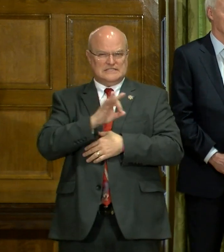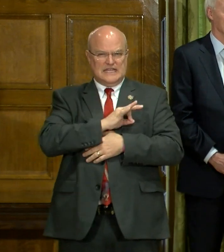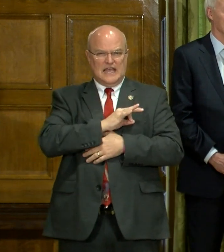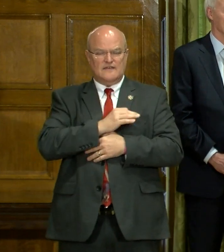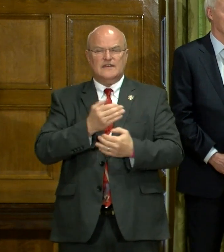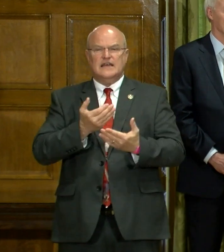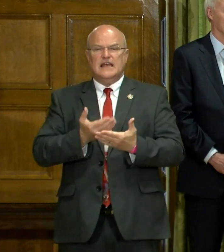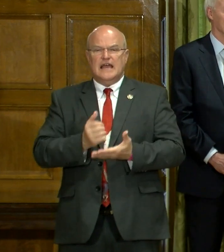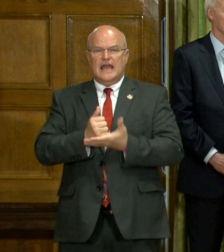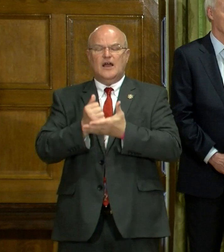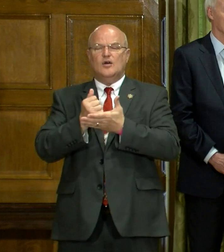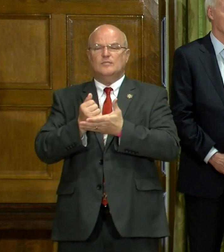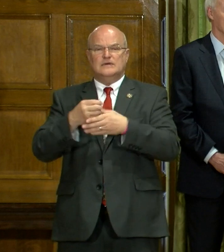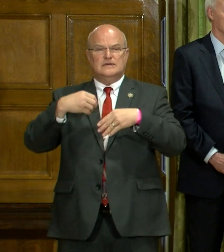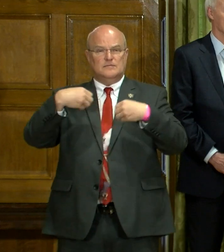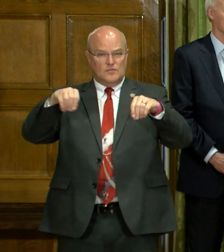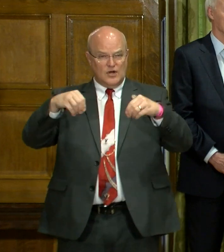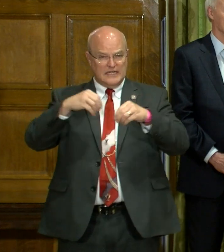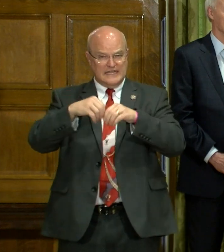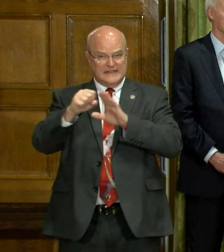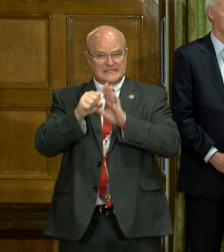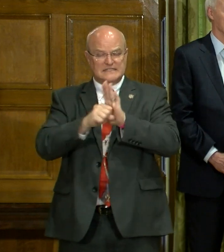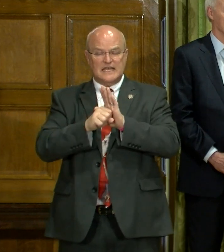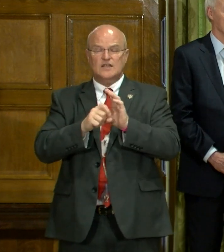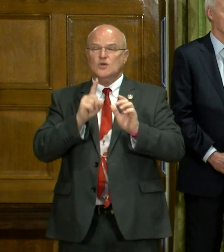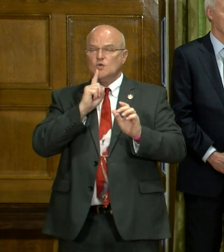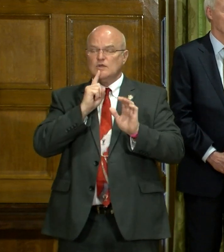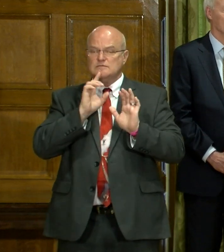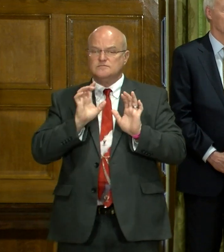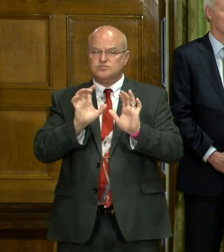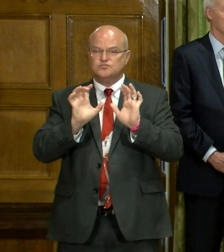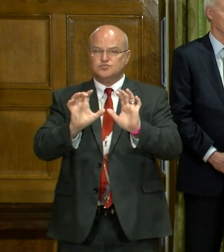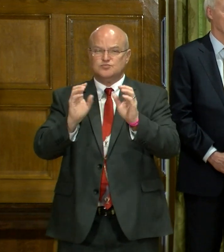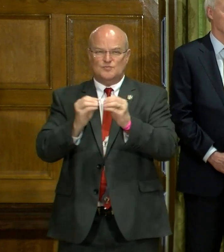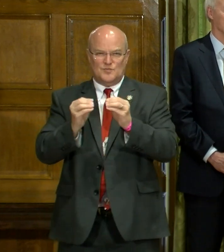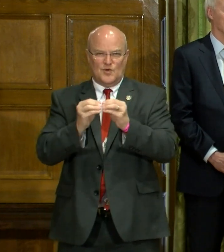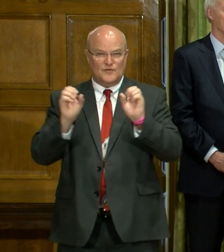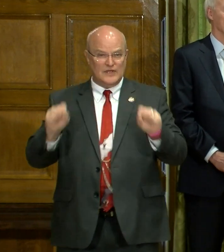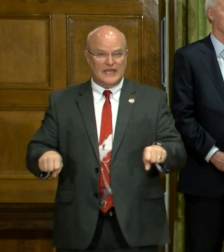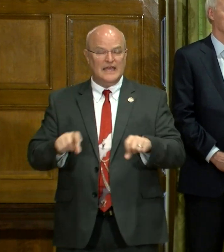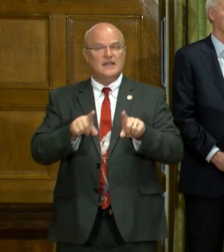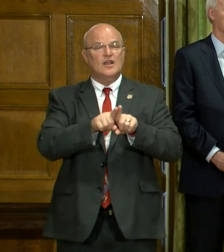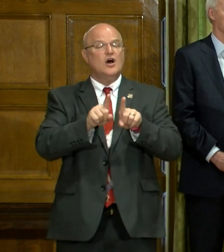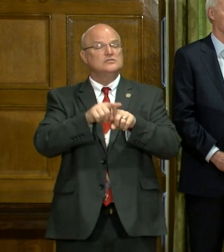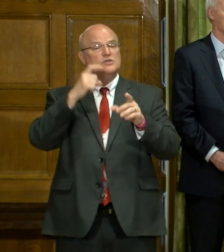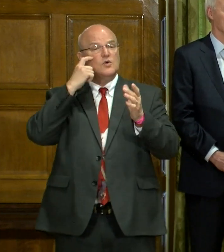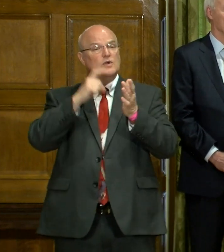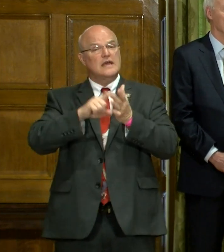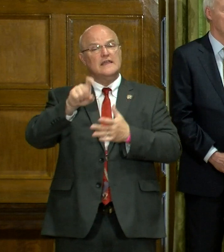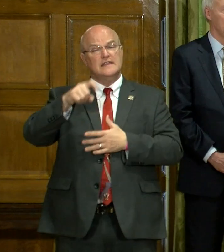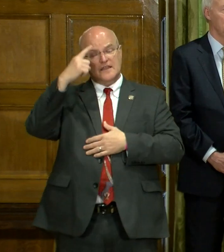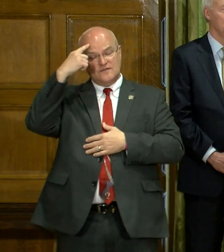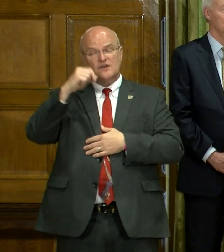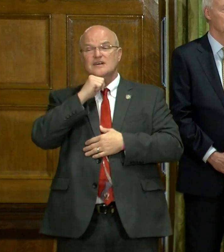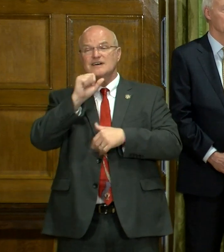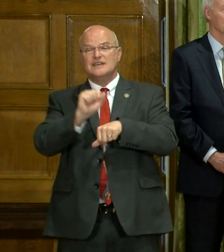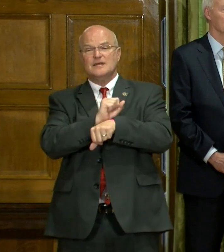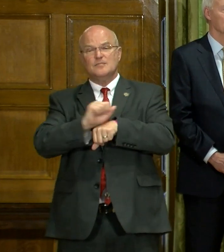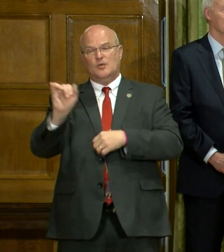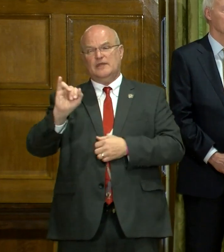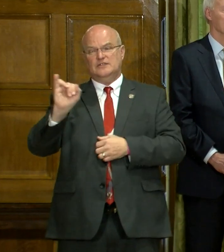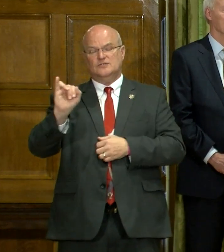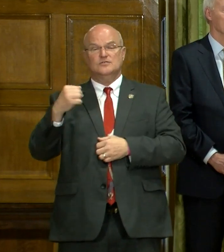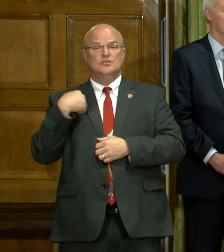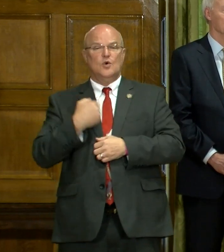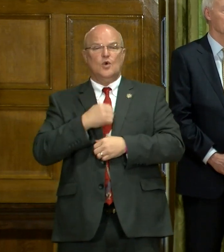help commerce in the state, trying to push the ball down the road a little bit further if we can, but then also recognizing the need for the unemployment insurance. So we're